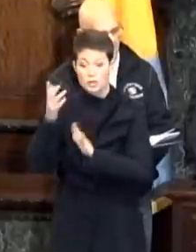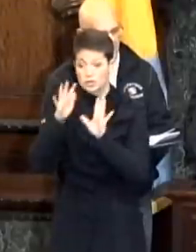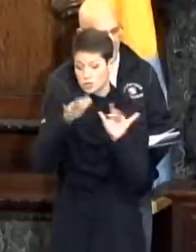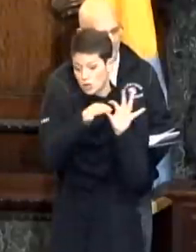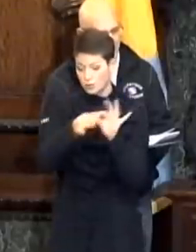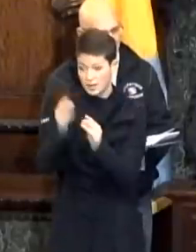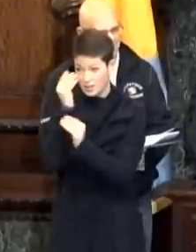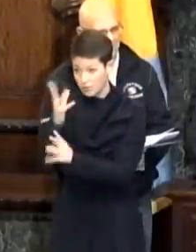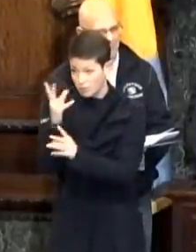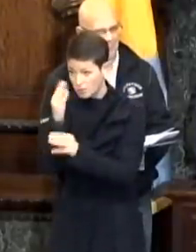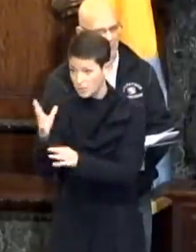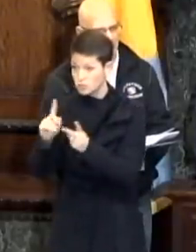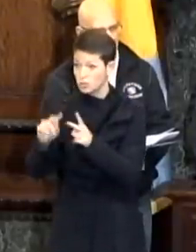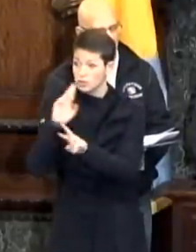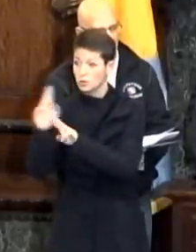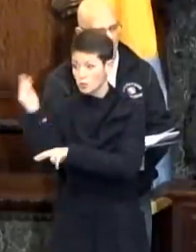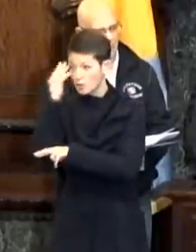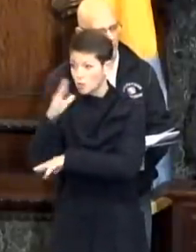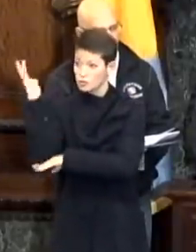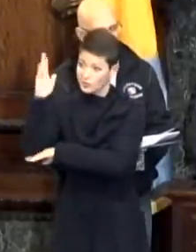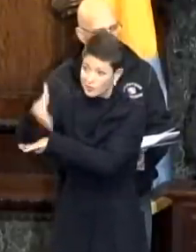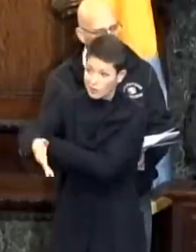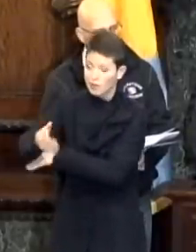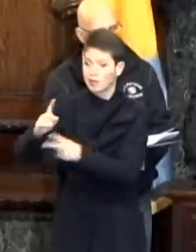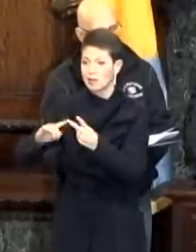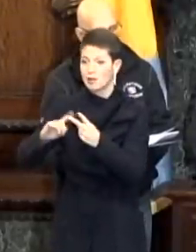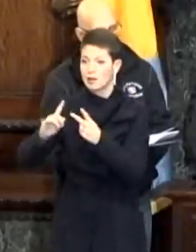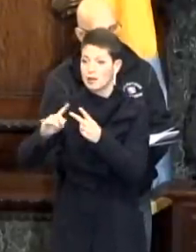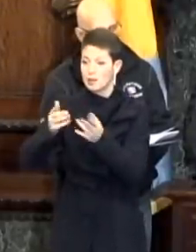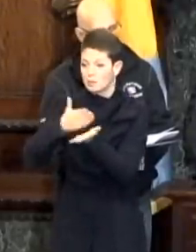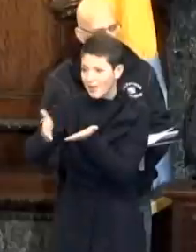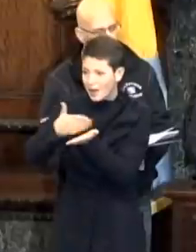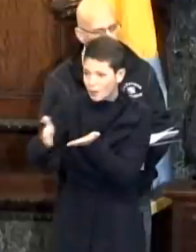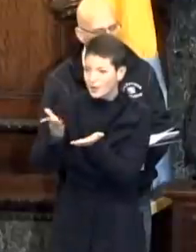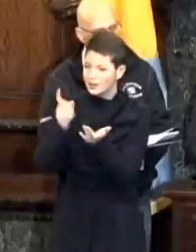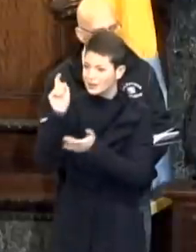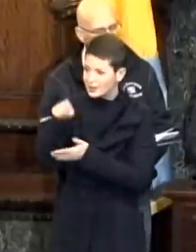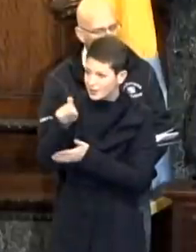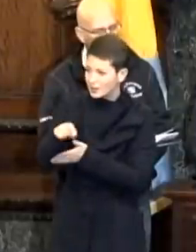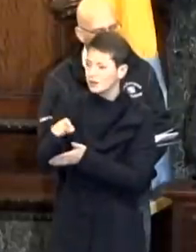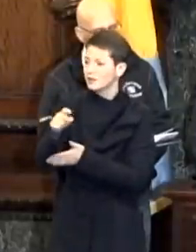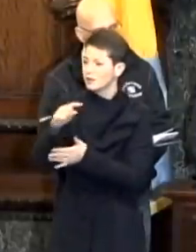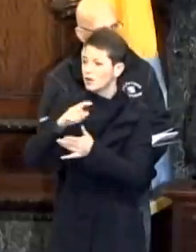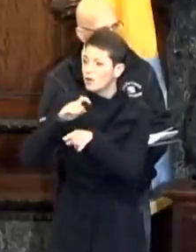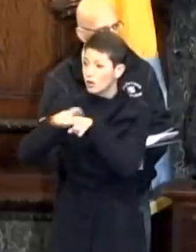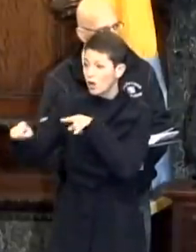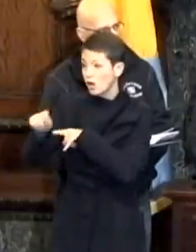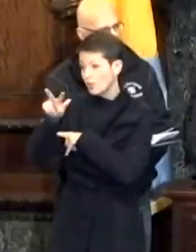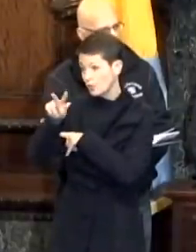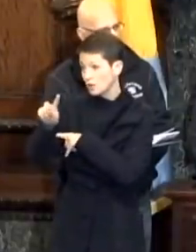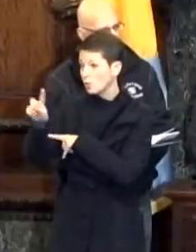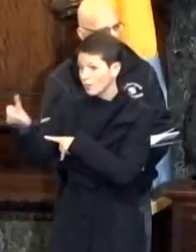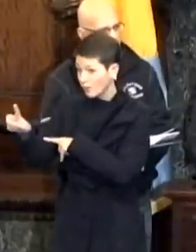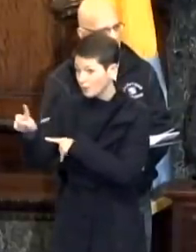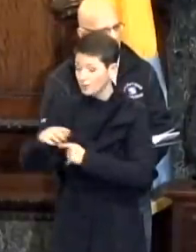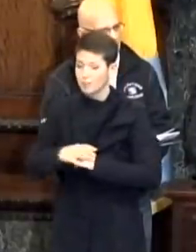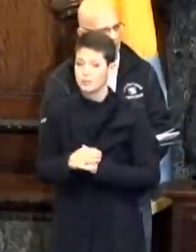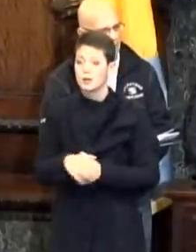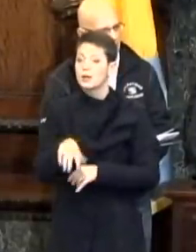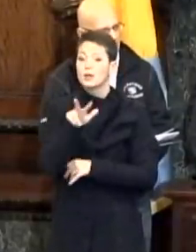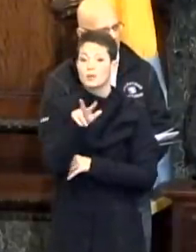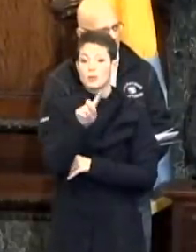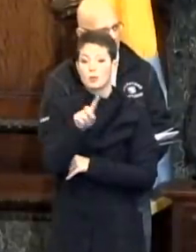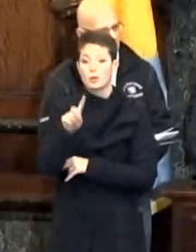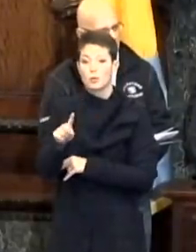snow-related information or to report a downed tree or plowing service request, please call 311.